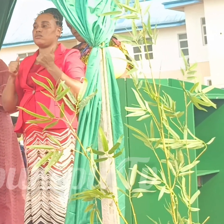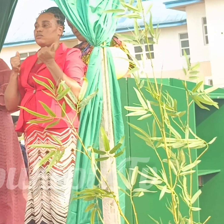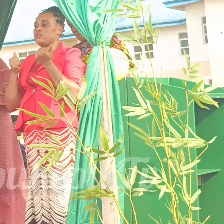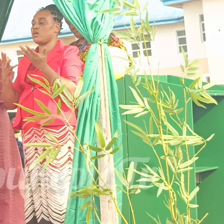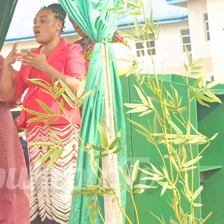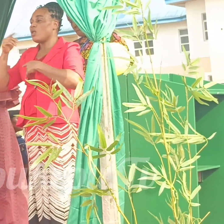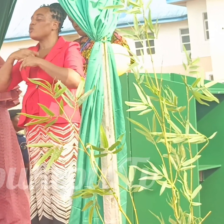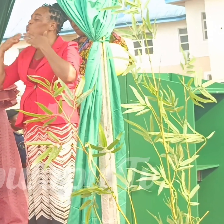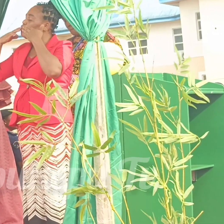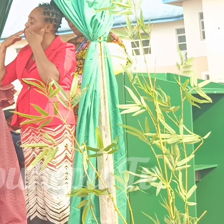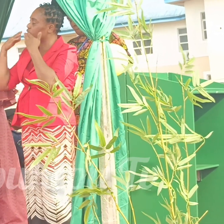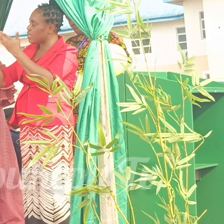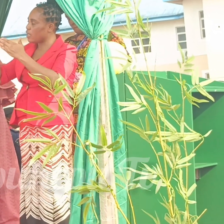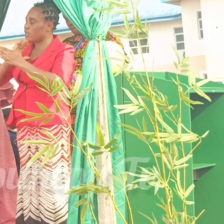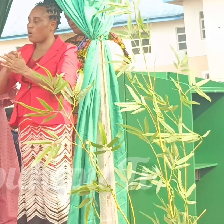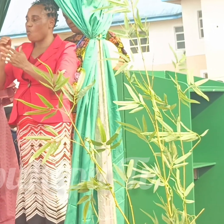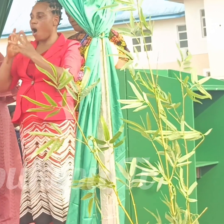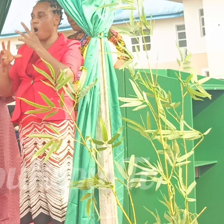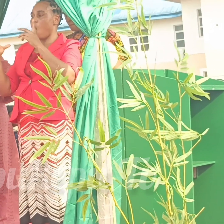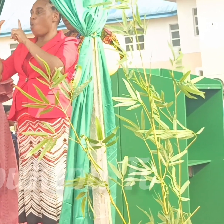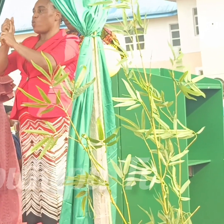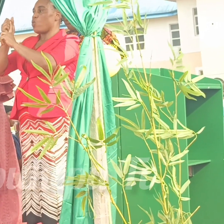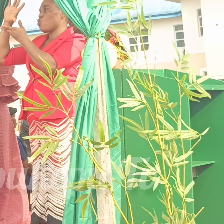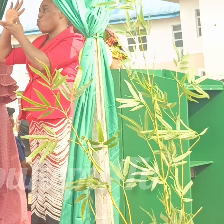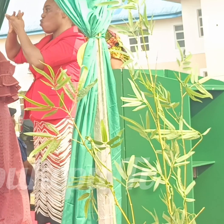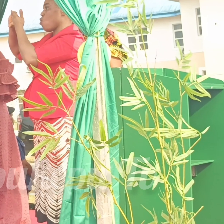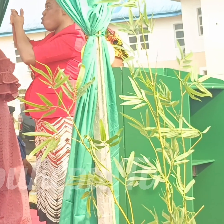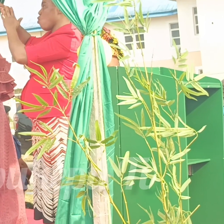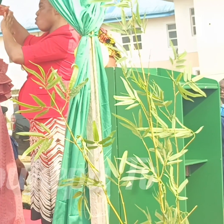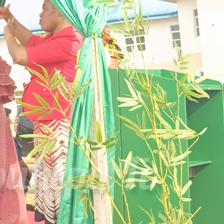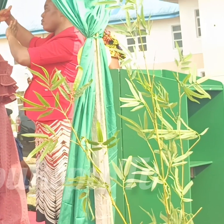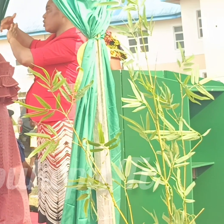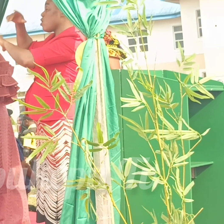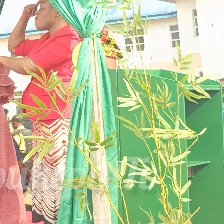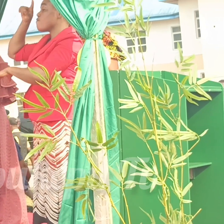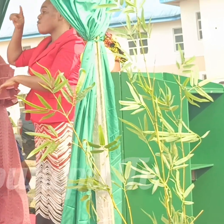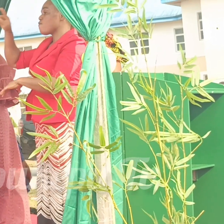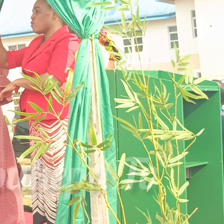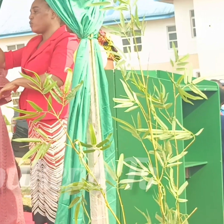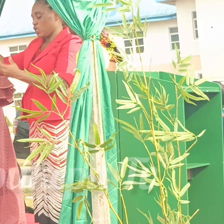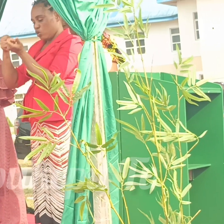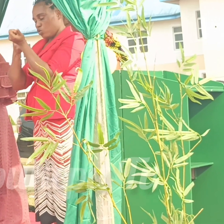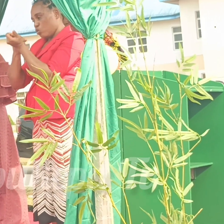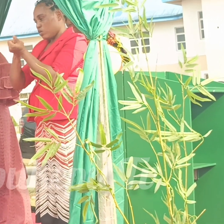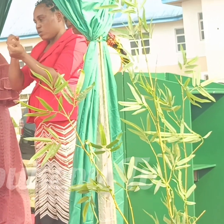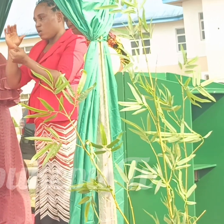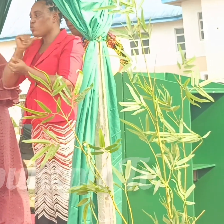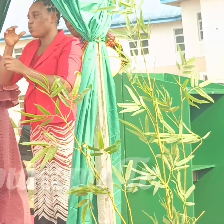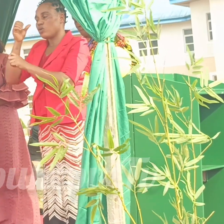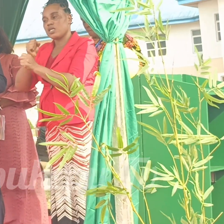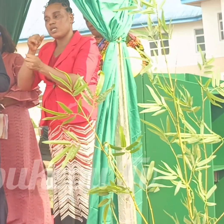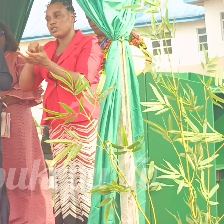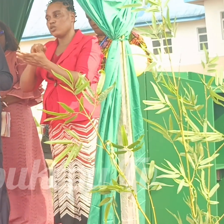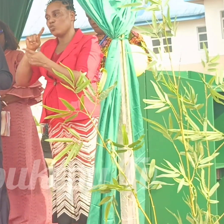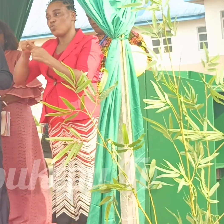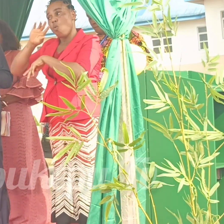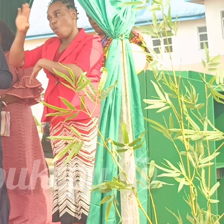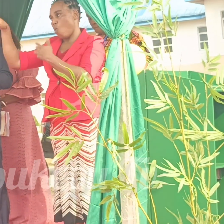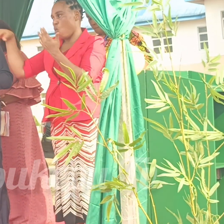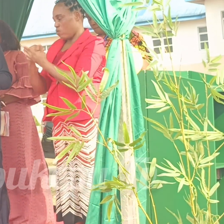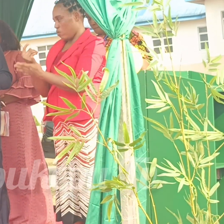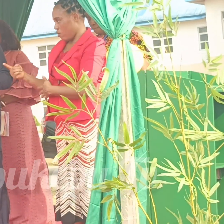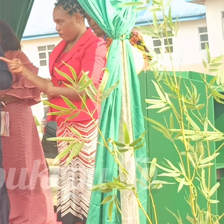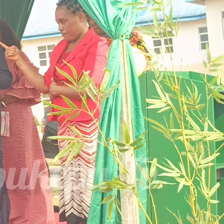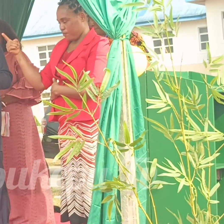I'd like to thank our host communities for their support. I will get to all of